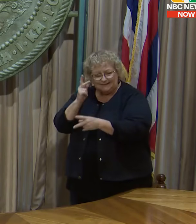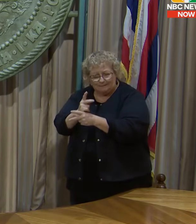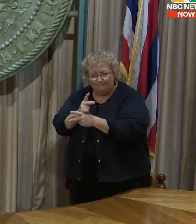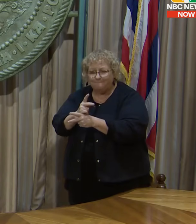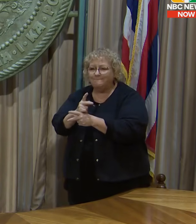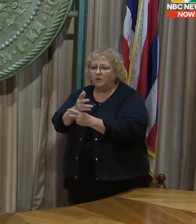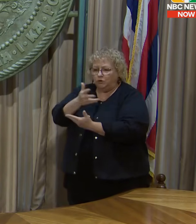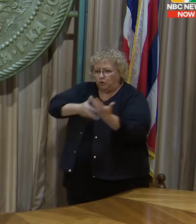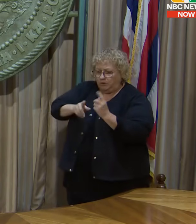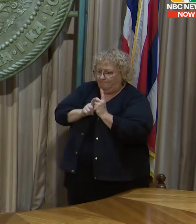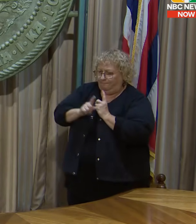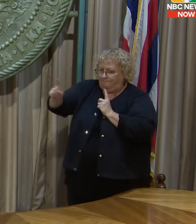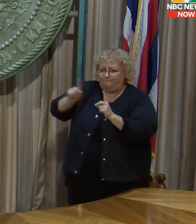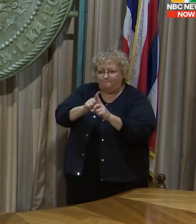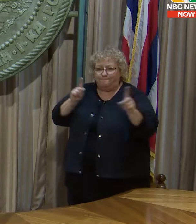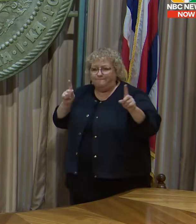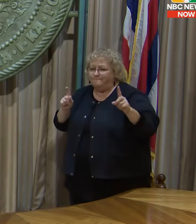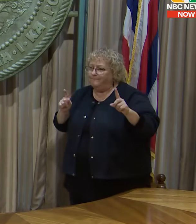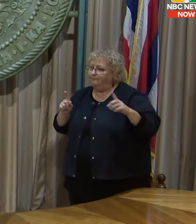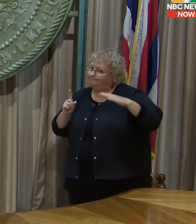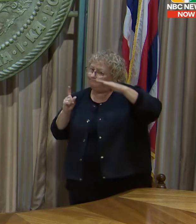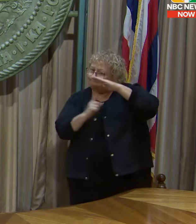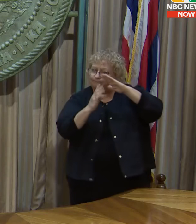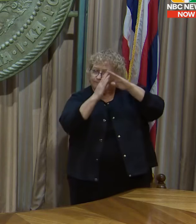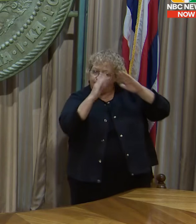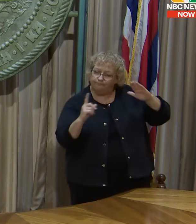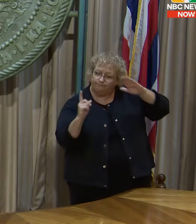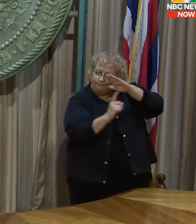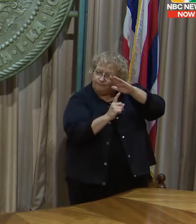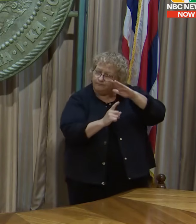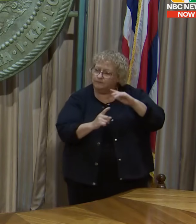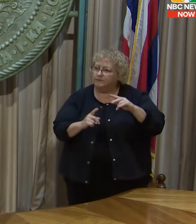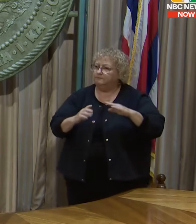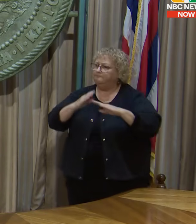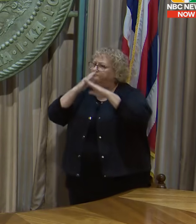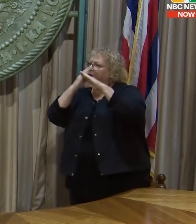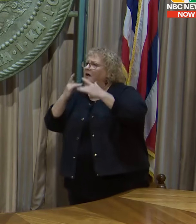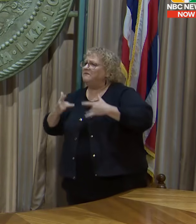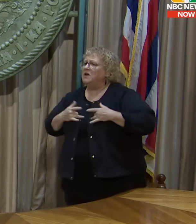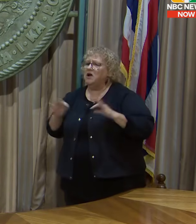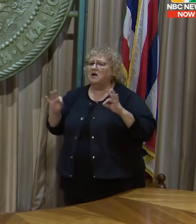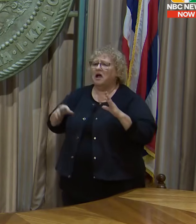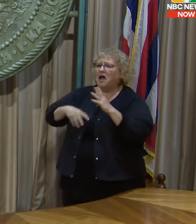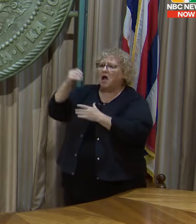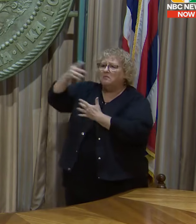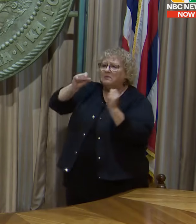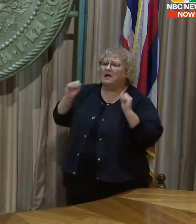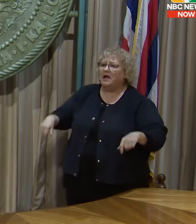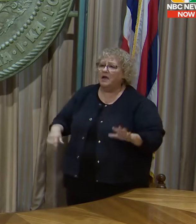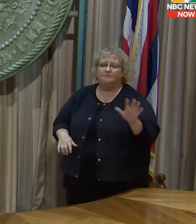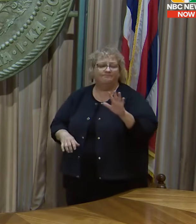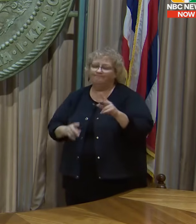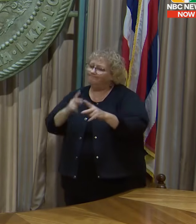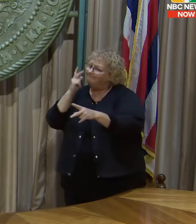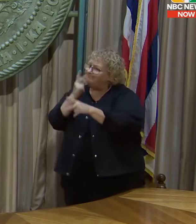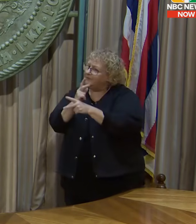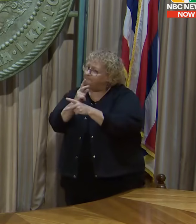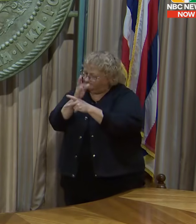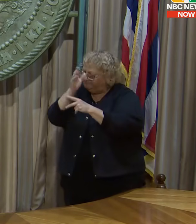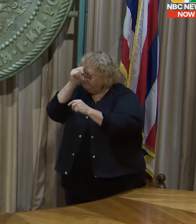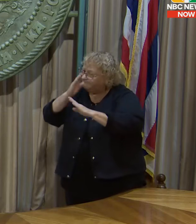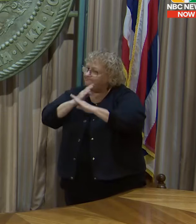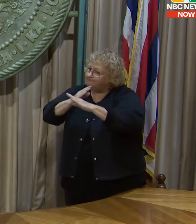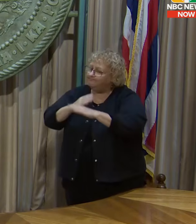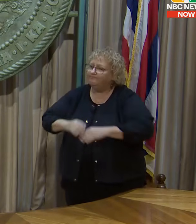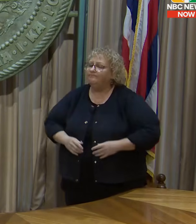social distancing. Don't let down your guard. That's going to make a huge difference in the outcome of what we see here in Hawaii. Okay,